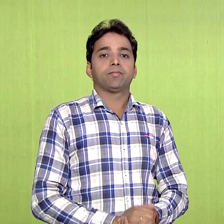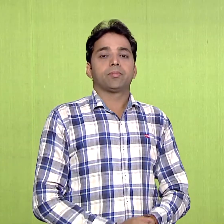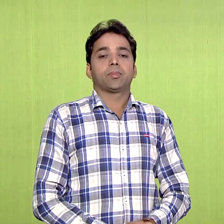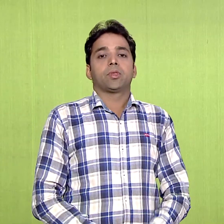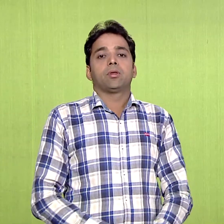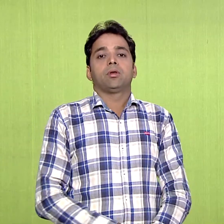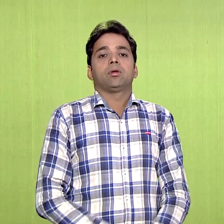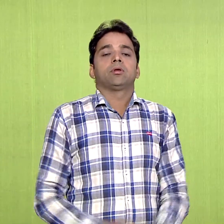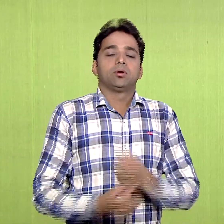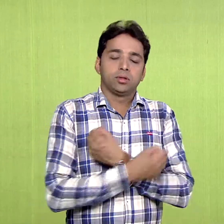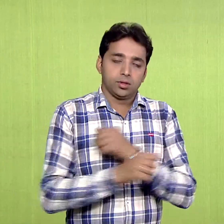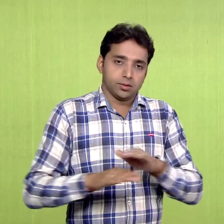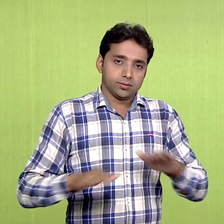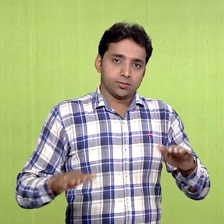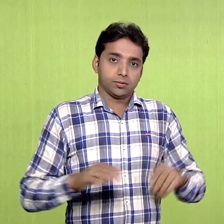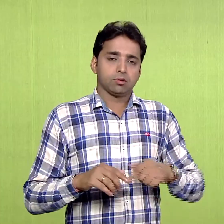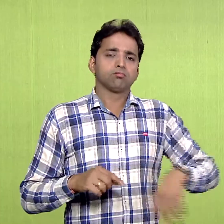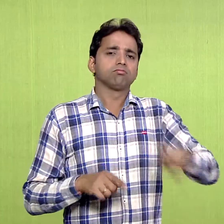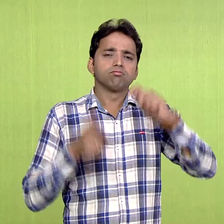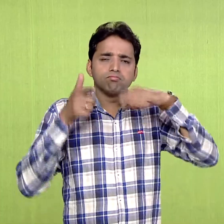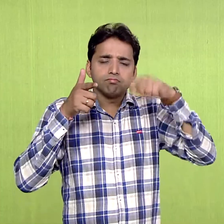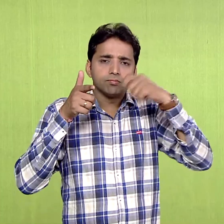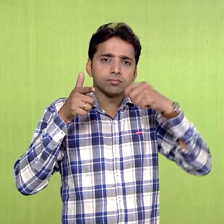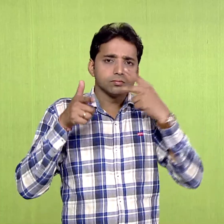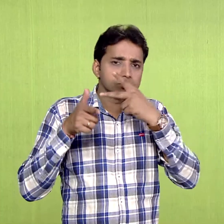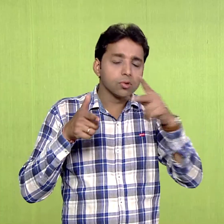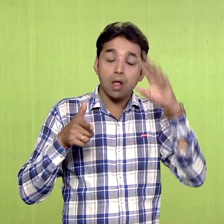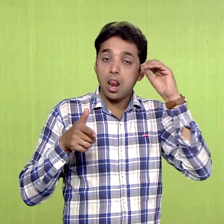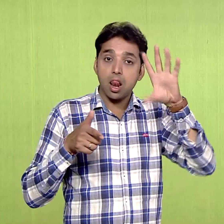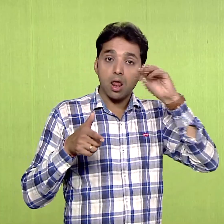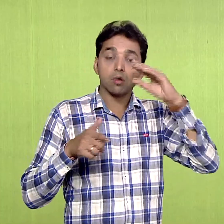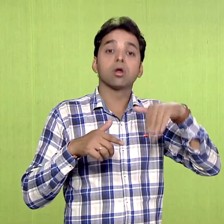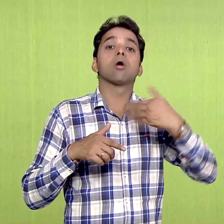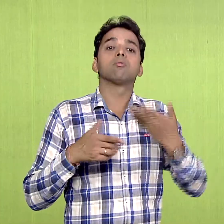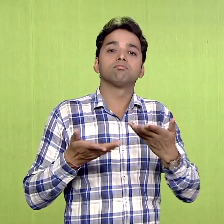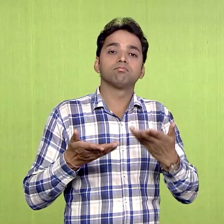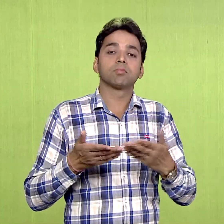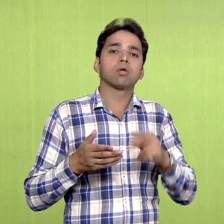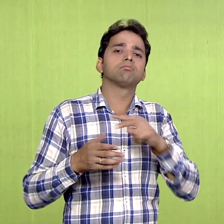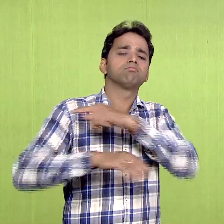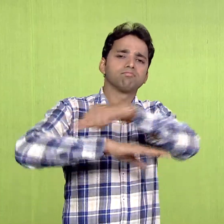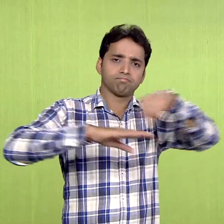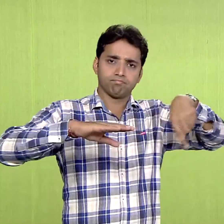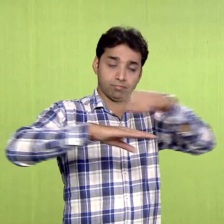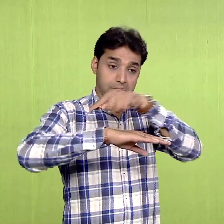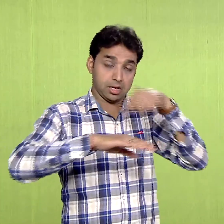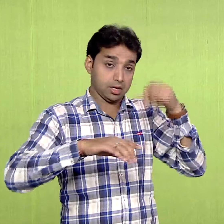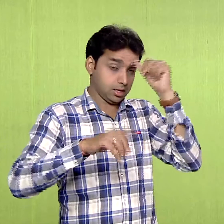Dear learners, in this video we learned about Architecture in ancient